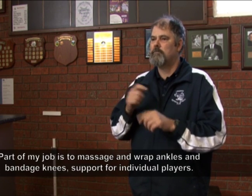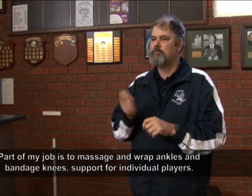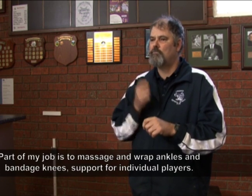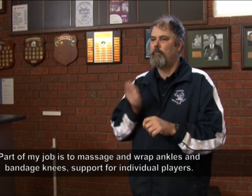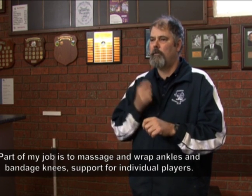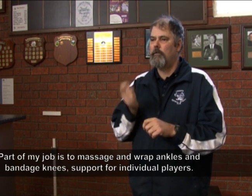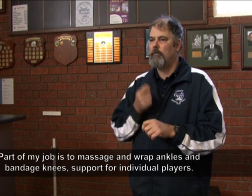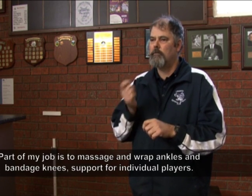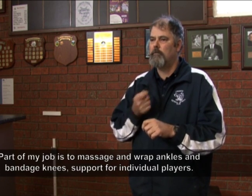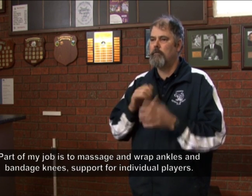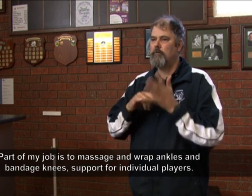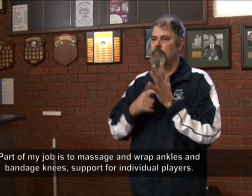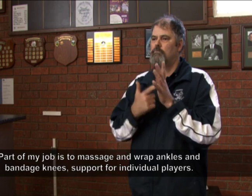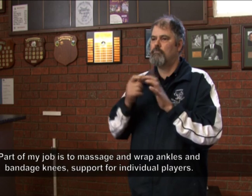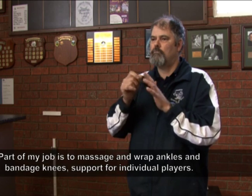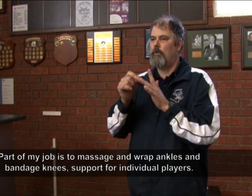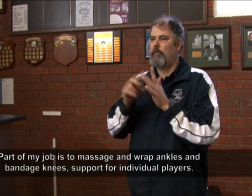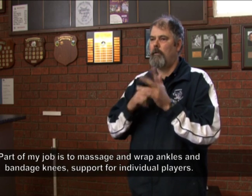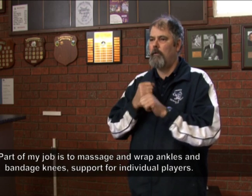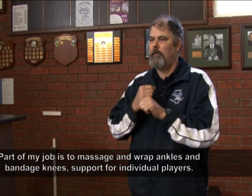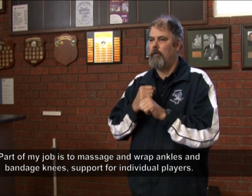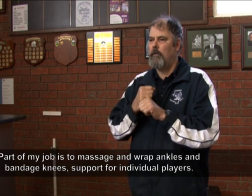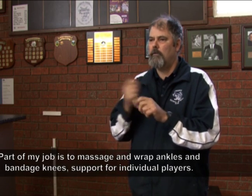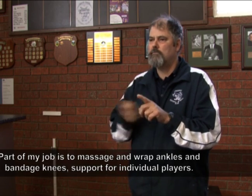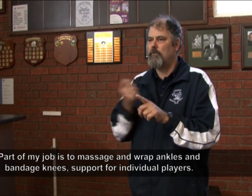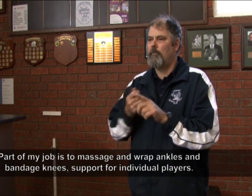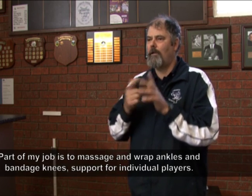Part of my job is to massage and